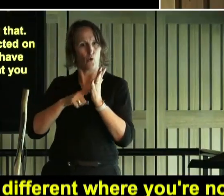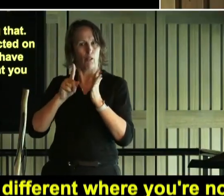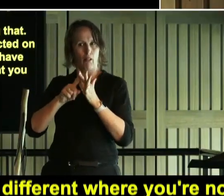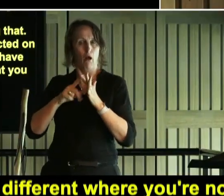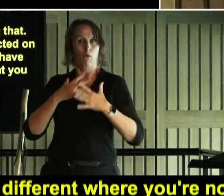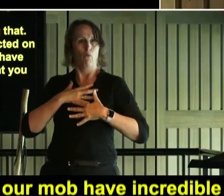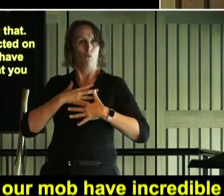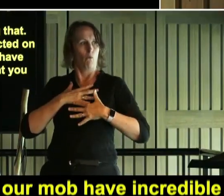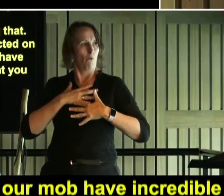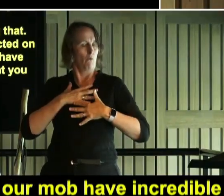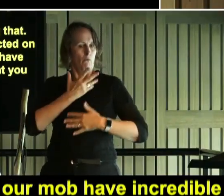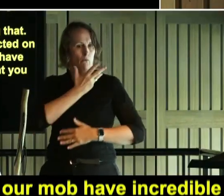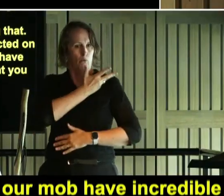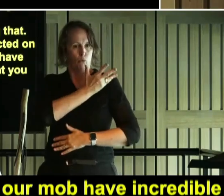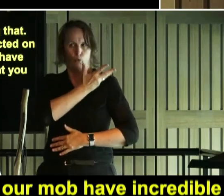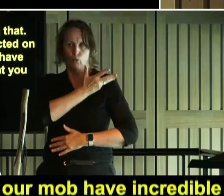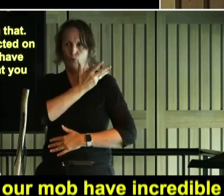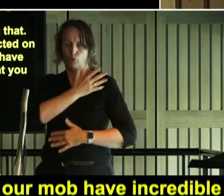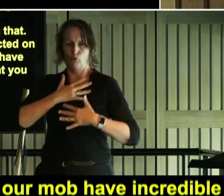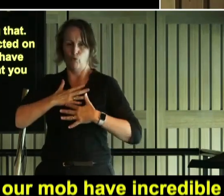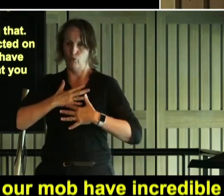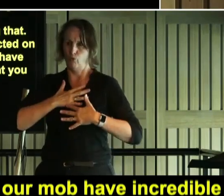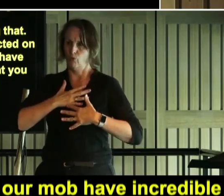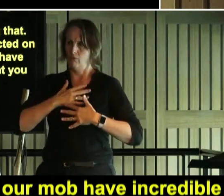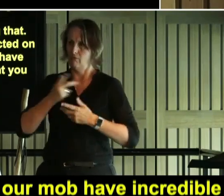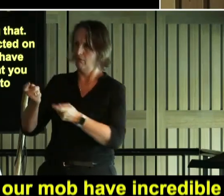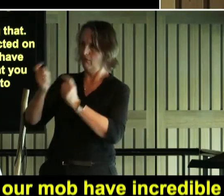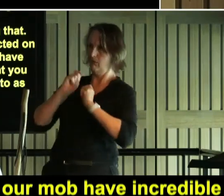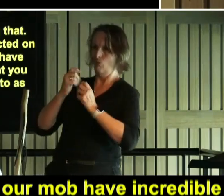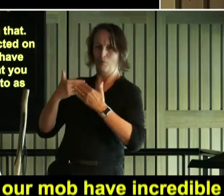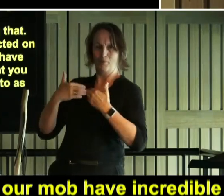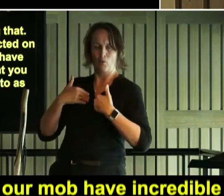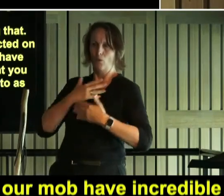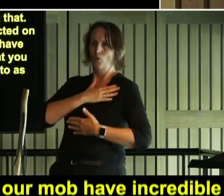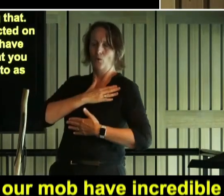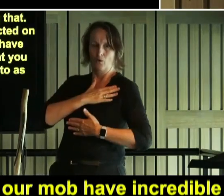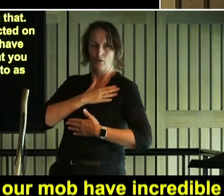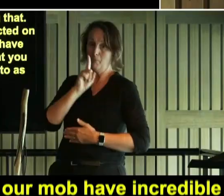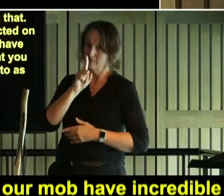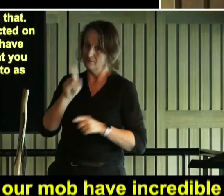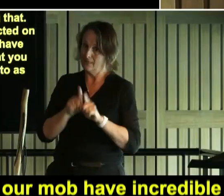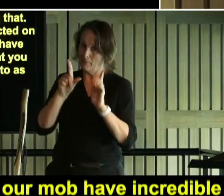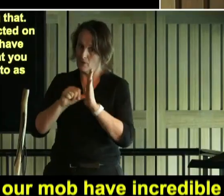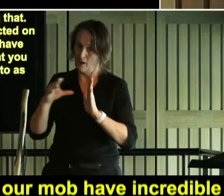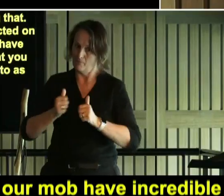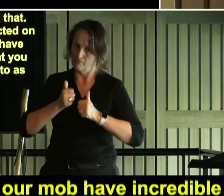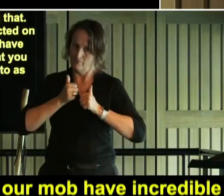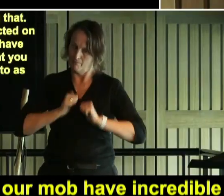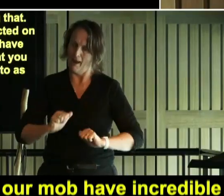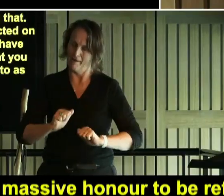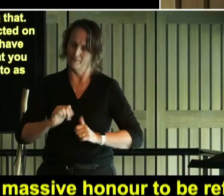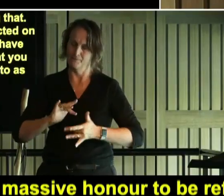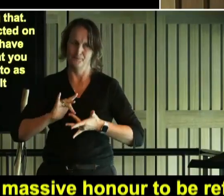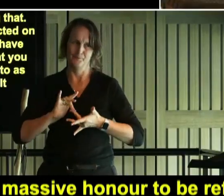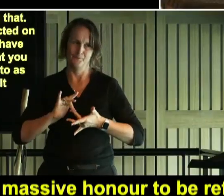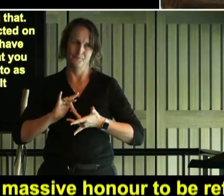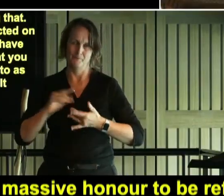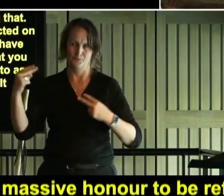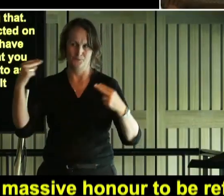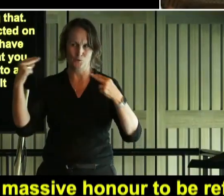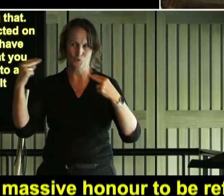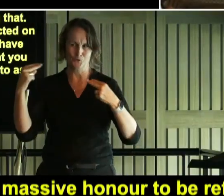was being considered and treated as an elder. It also comes with a lot of responsibility because you have to behave yourself in public then because everyone's